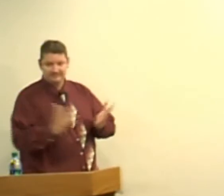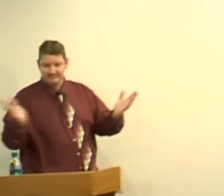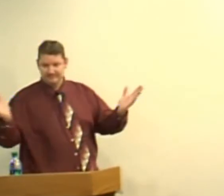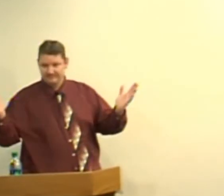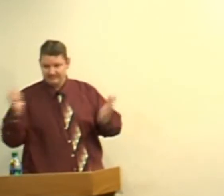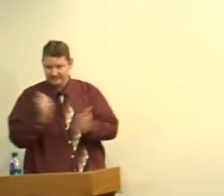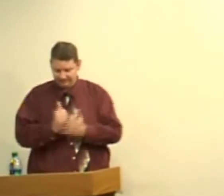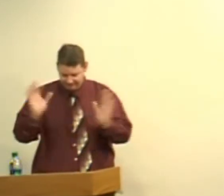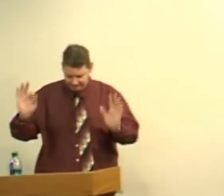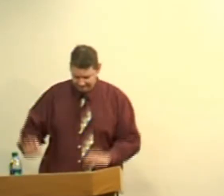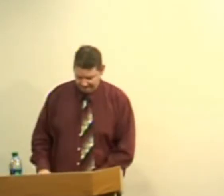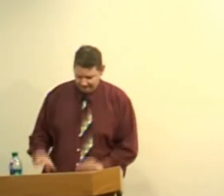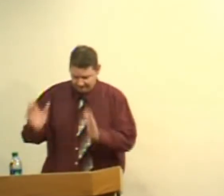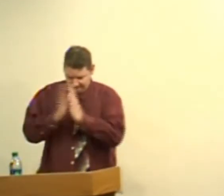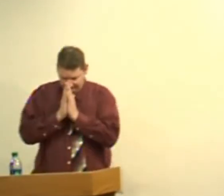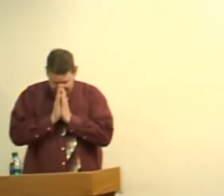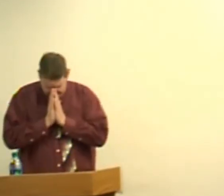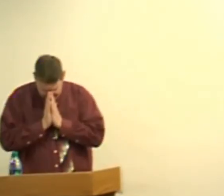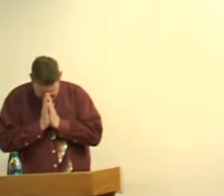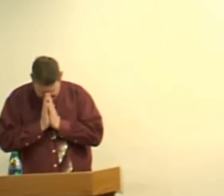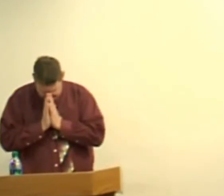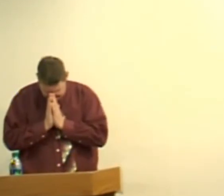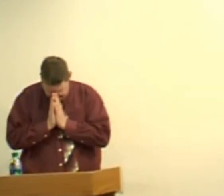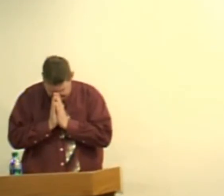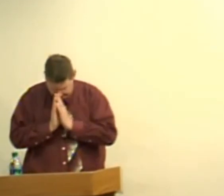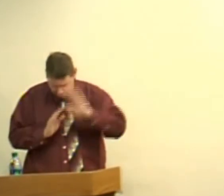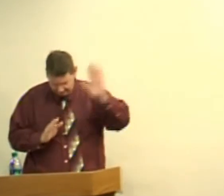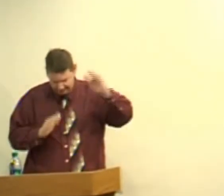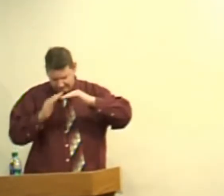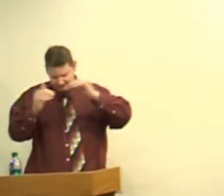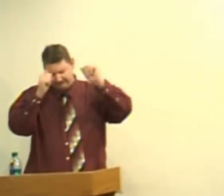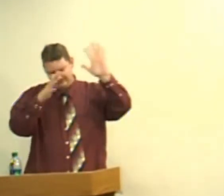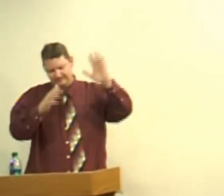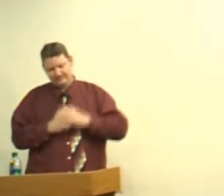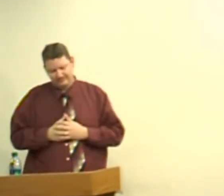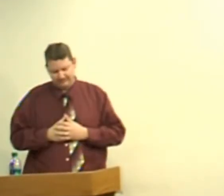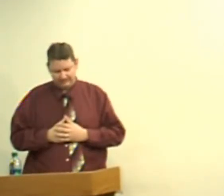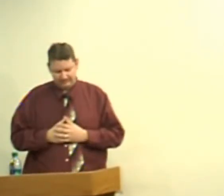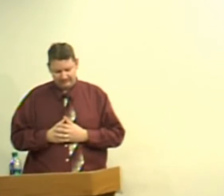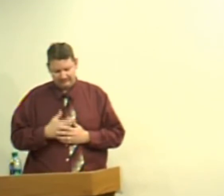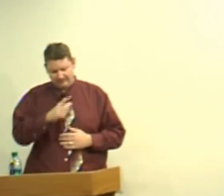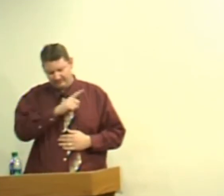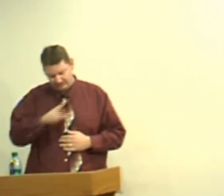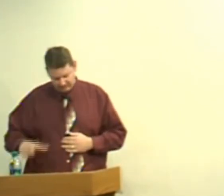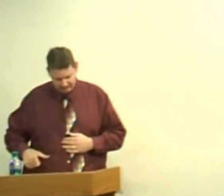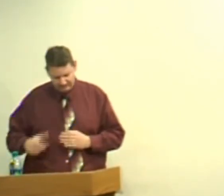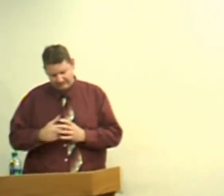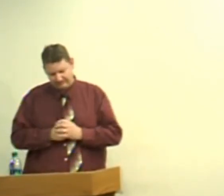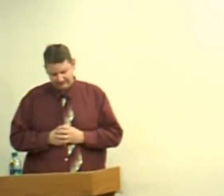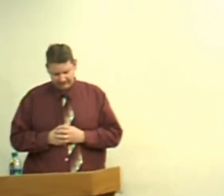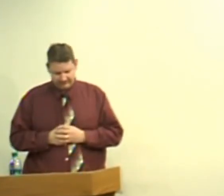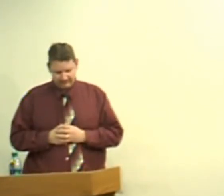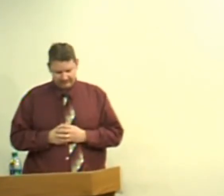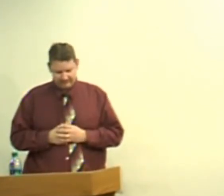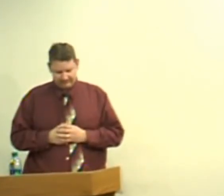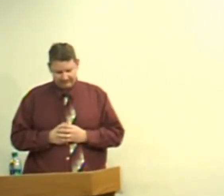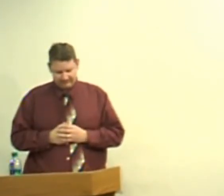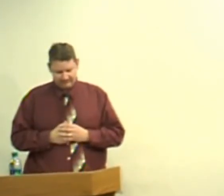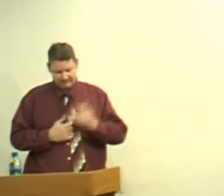Amen. Amen. In prayer. Our Heavenly Father, our Lord,